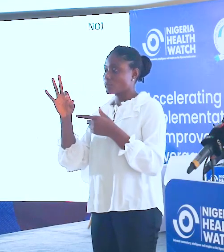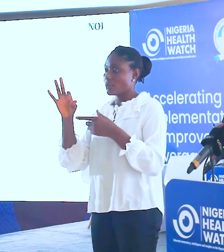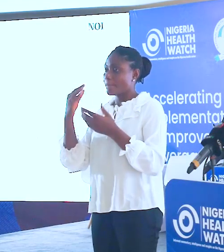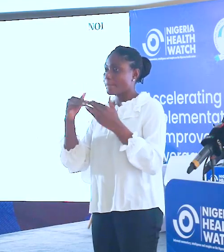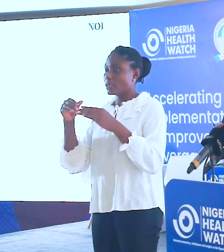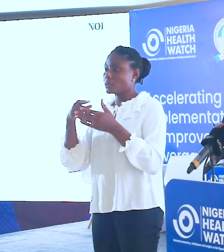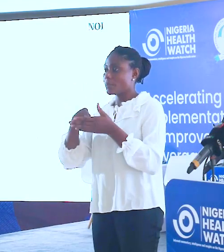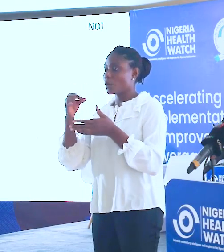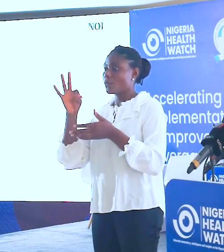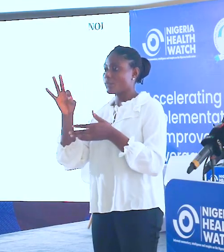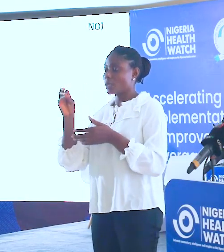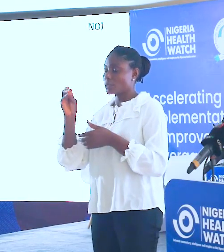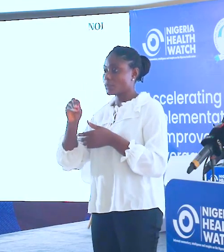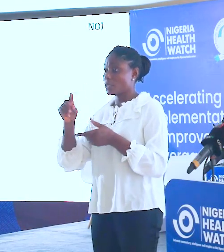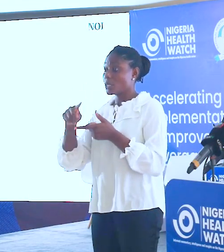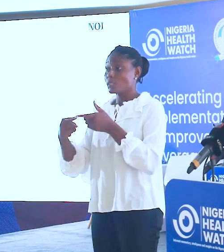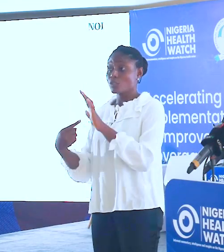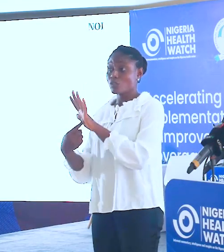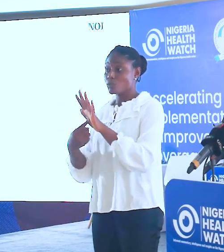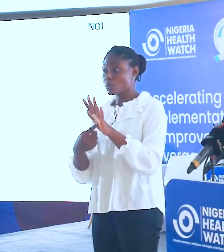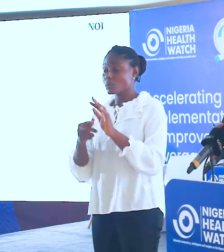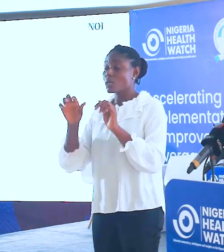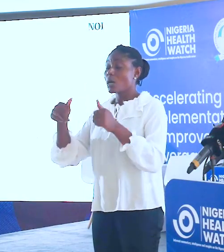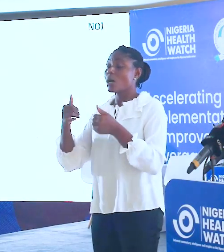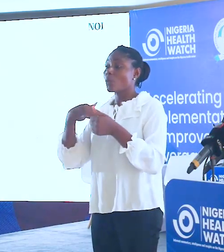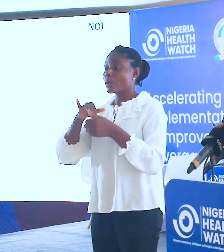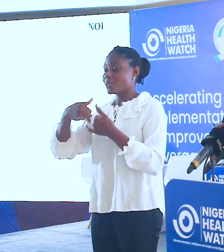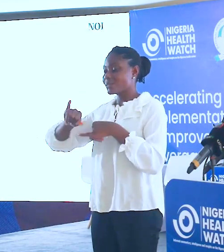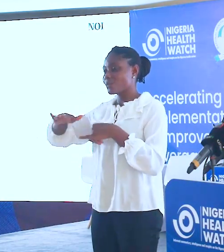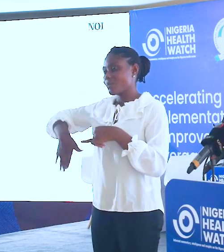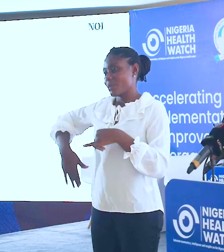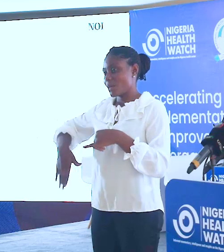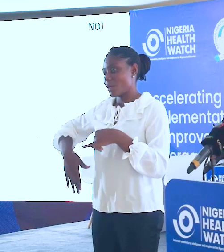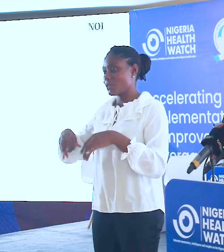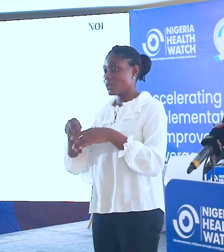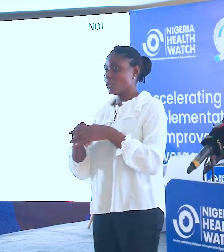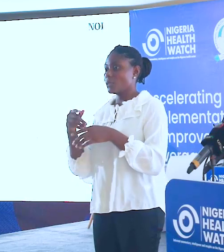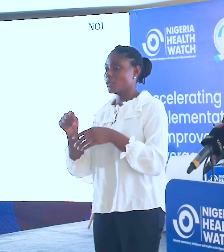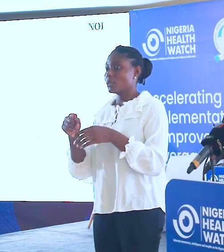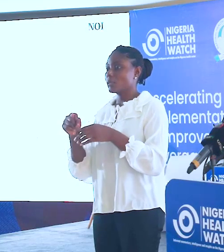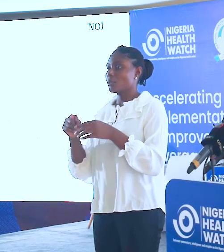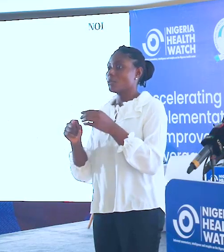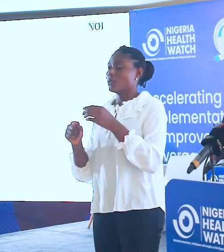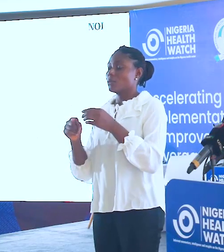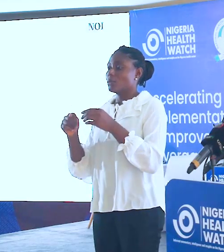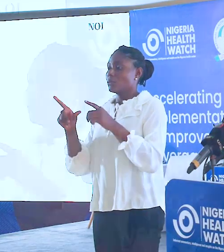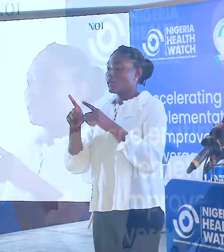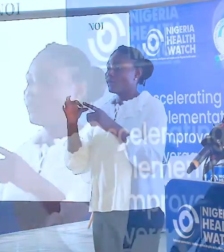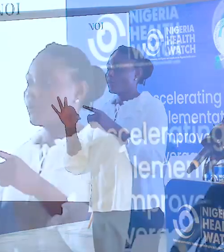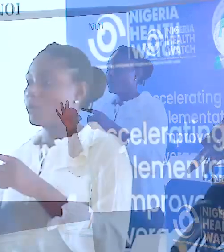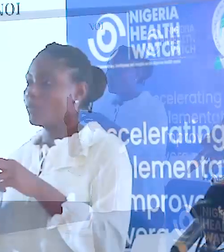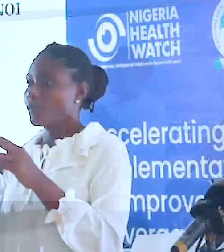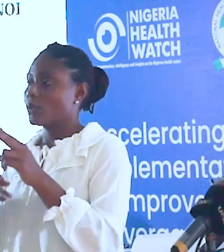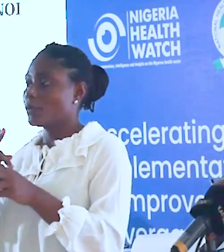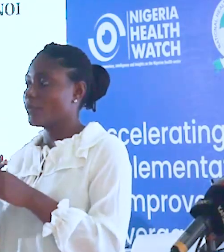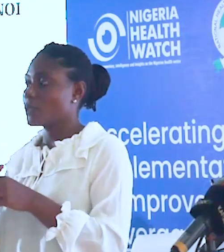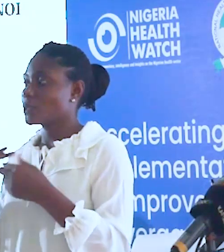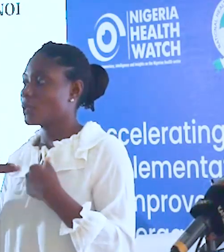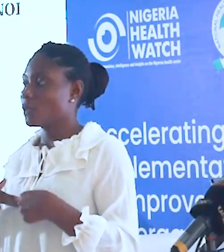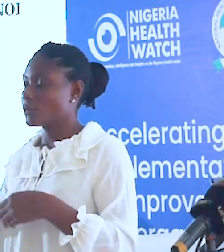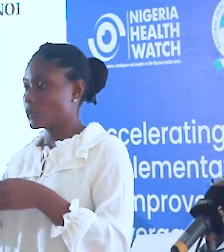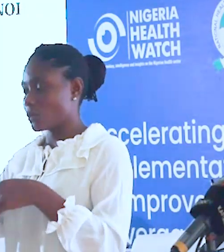system. And this reflects how far we still lag behind the risk for towards universal health coverage. There is a need